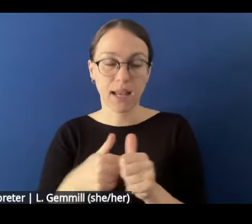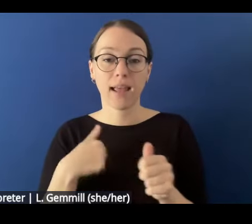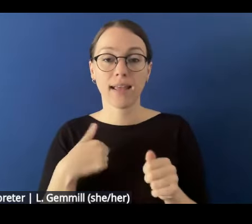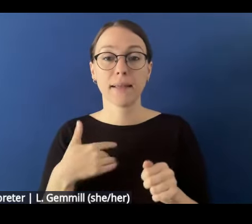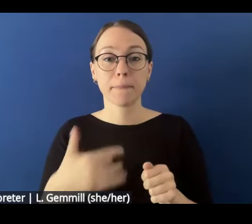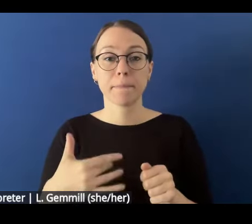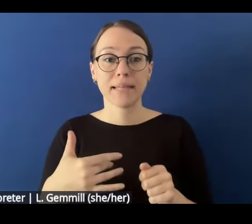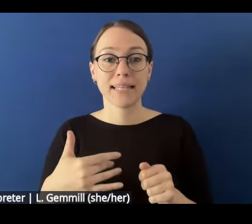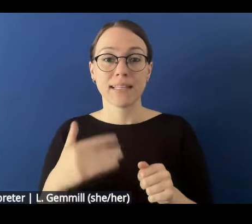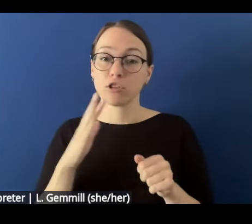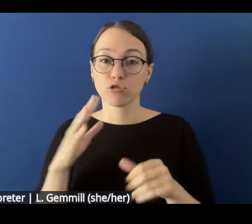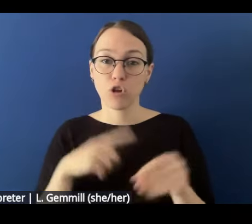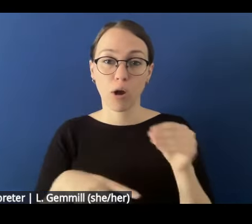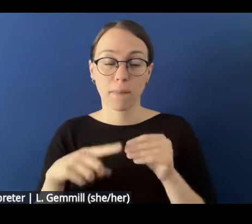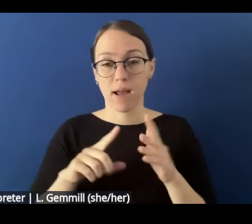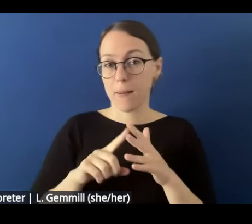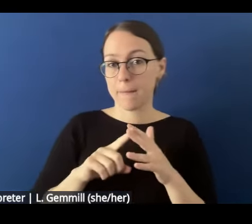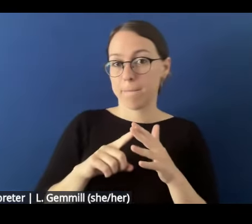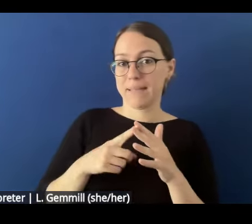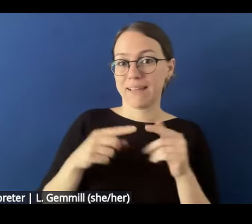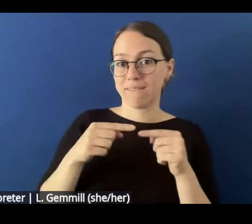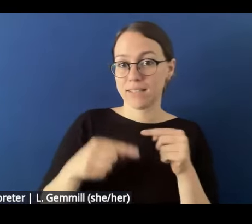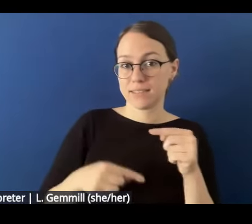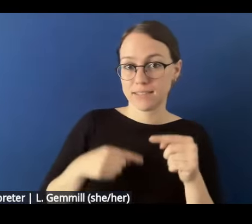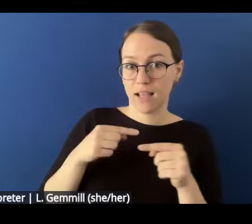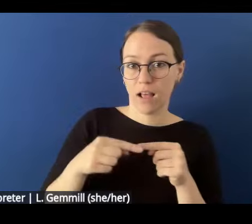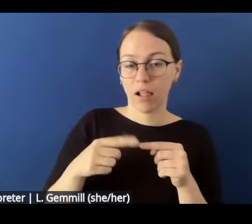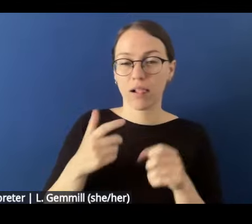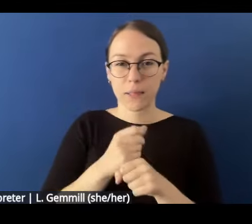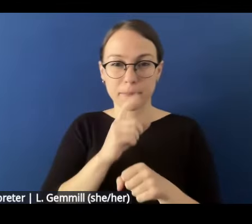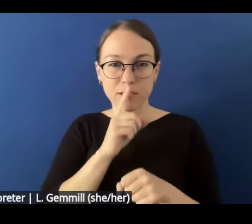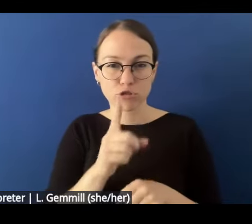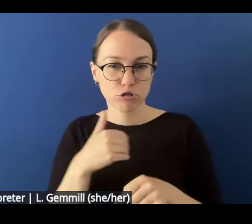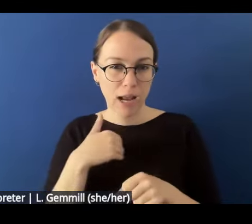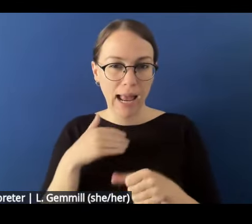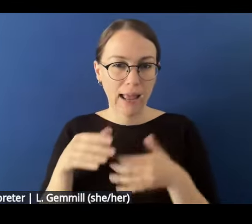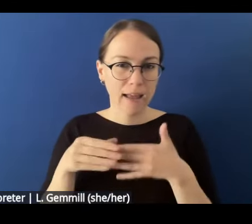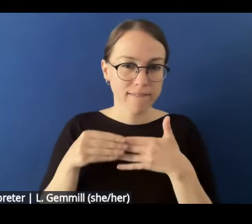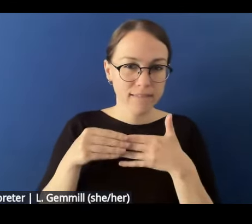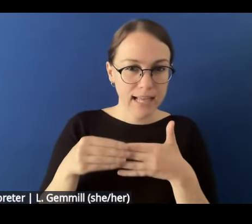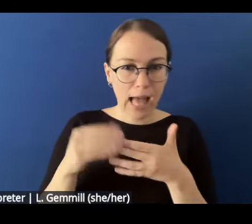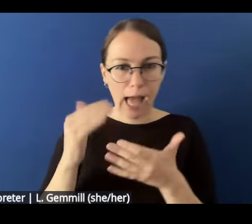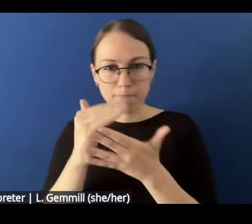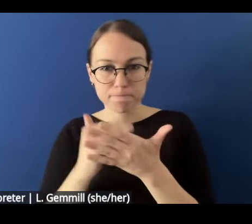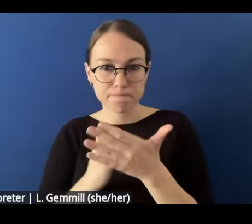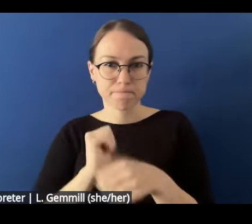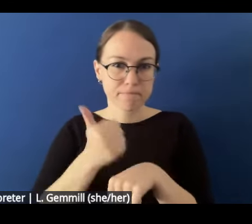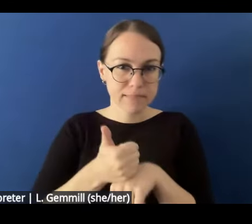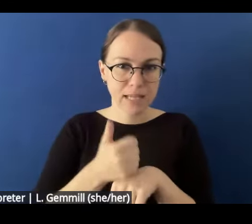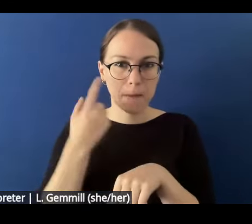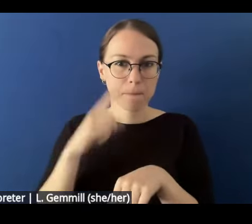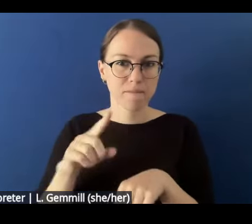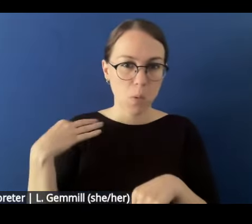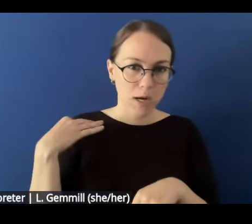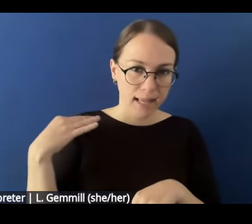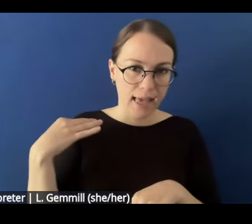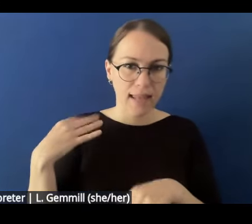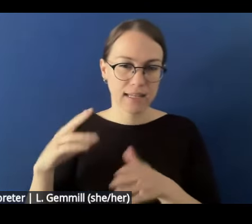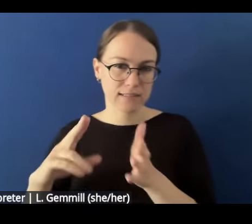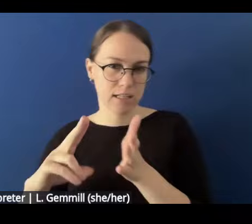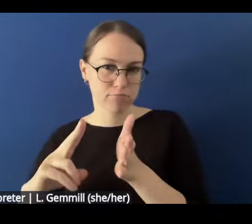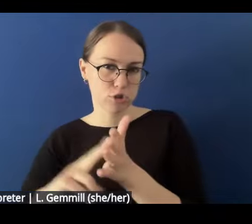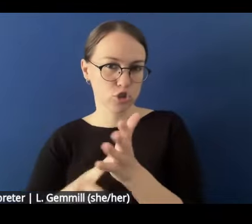the beginning of the cycle, just so that way we can have guides for candidates and for circulators as they are circulating petitions.